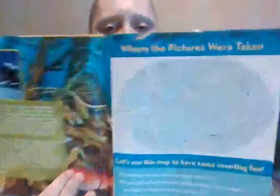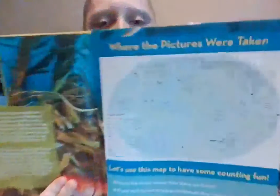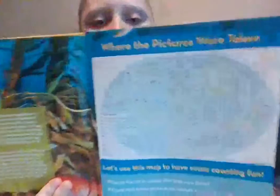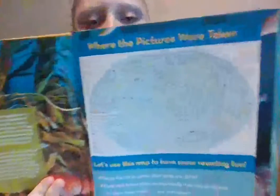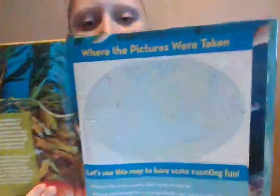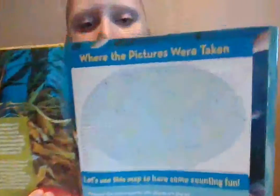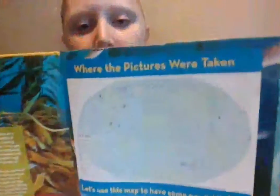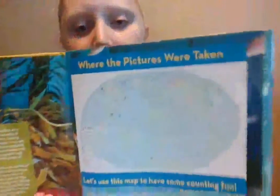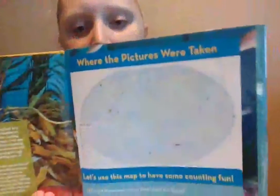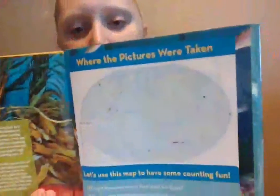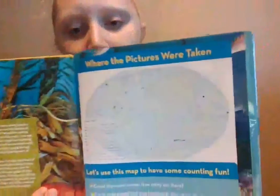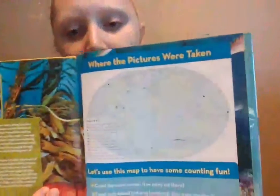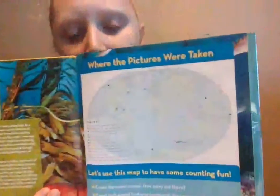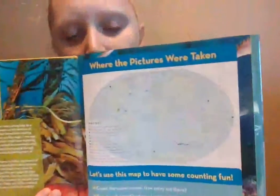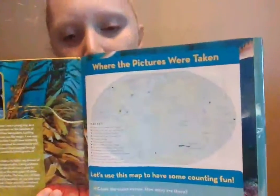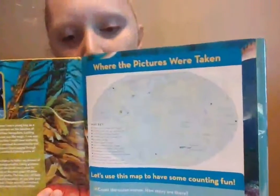taken. Isn't that cool?